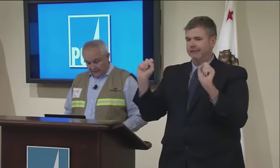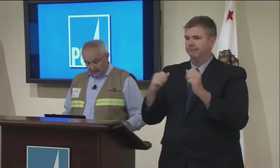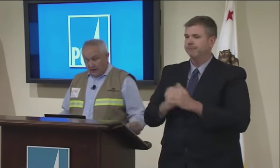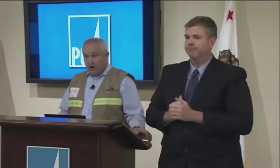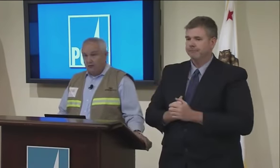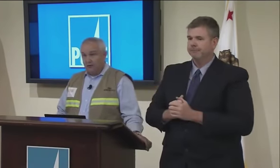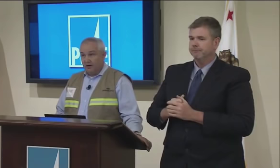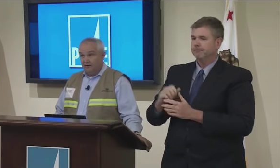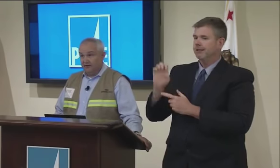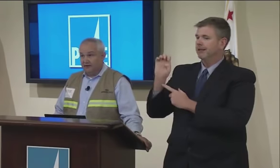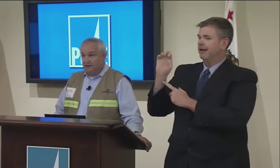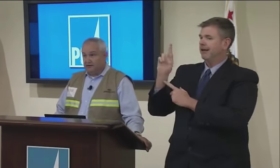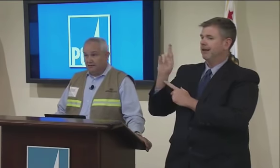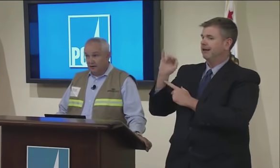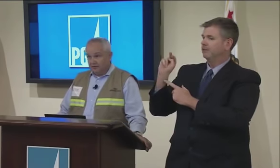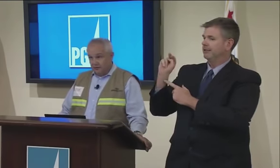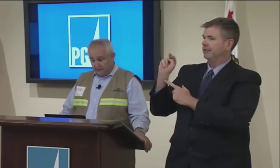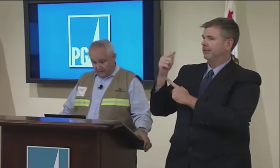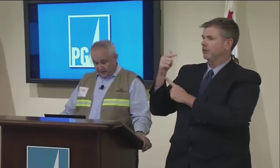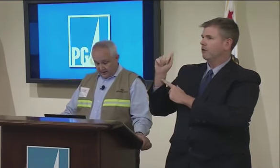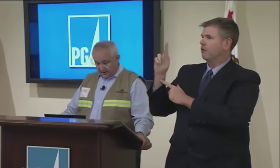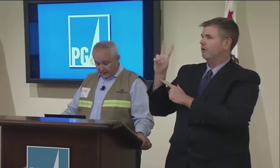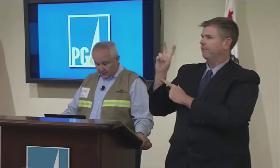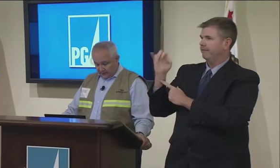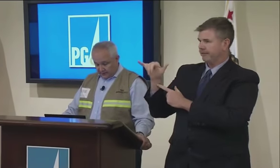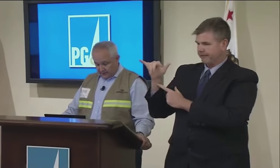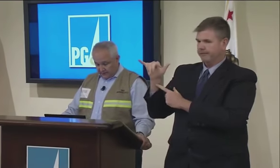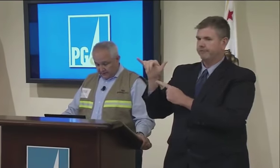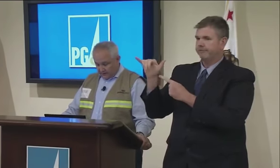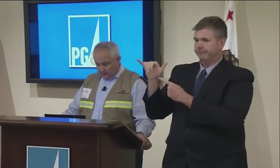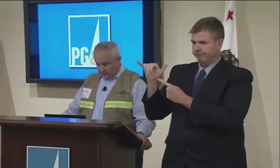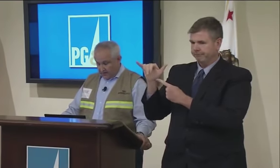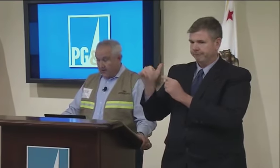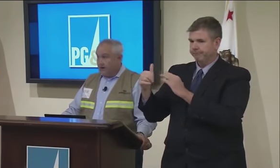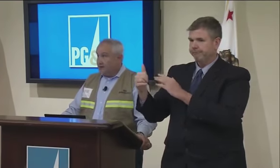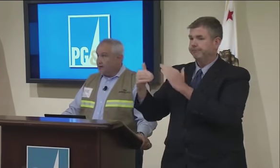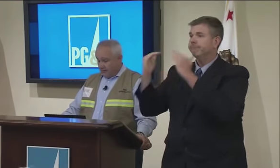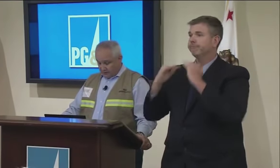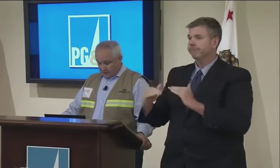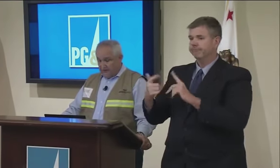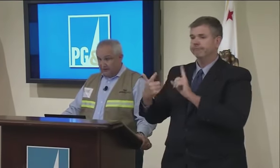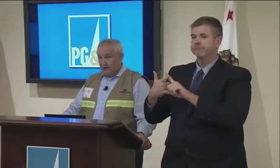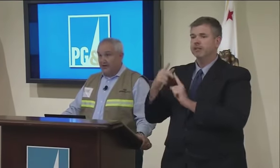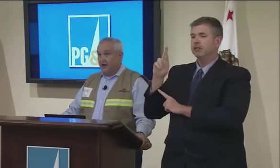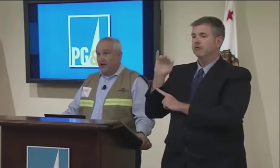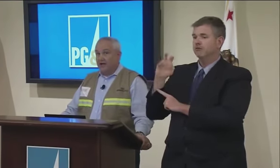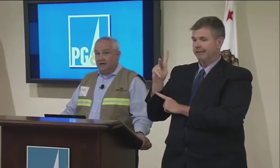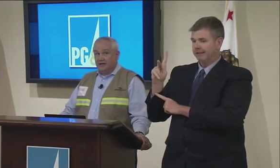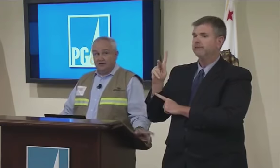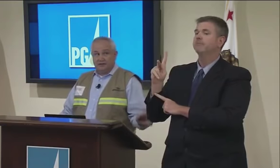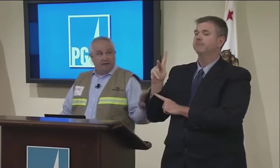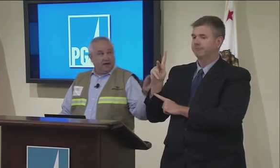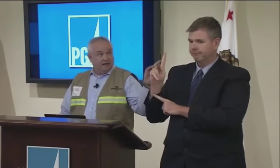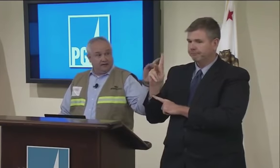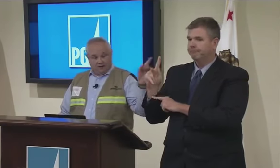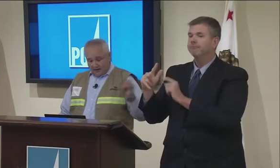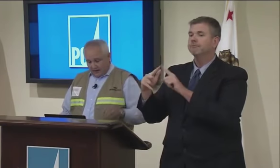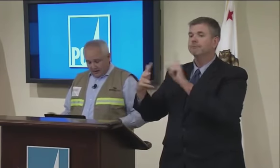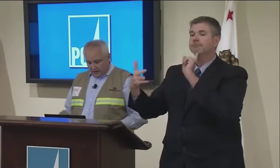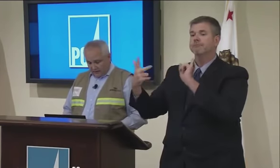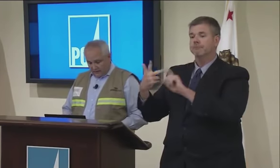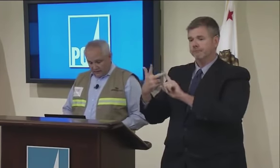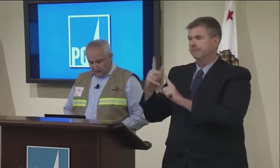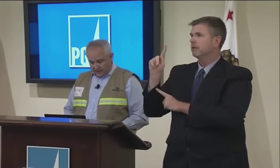left. Rick Metafasser is CPR certified, and he's willing to do CPR. Tom Schmitz is going to get our AED, which is back at